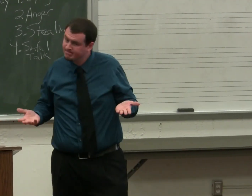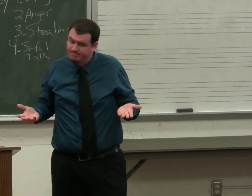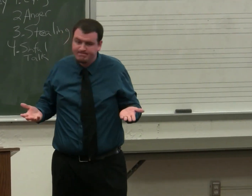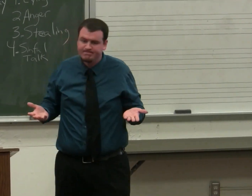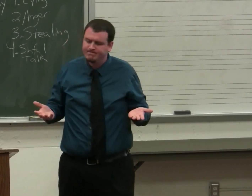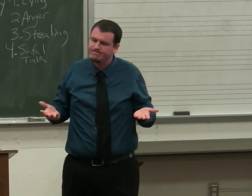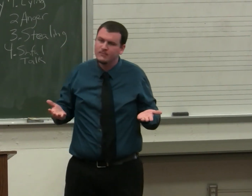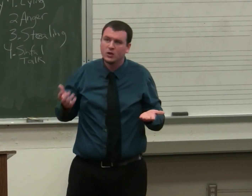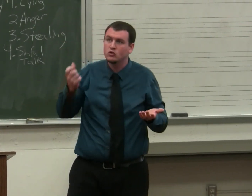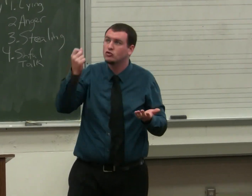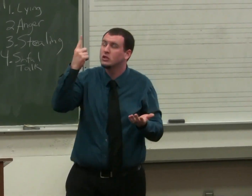Forgive.